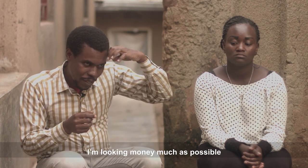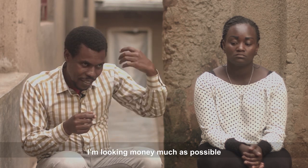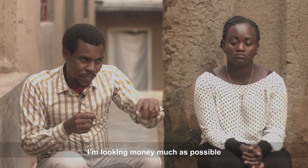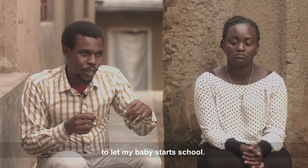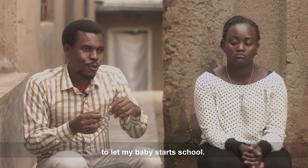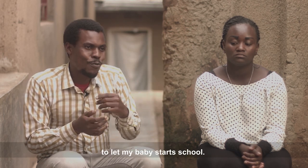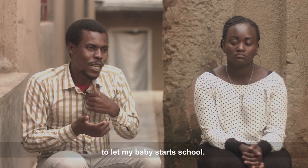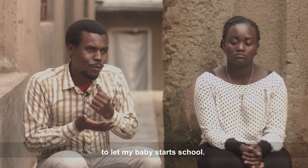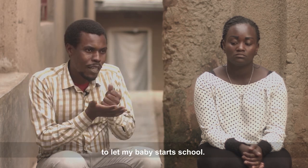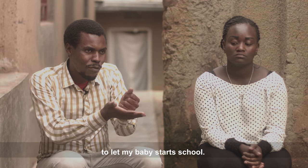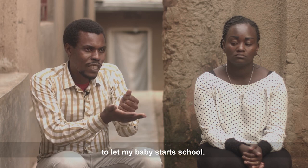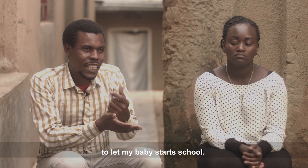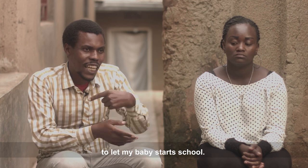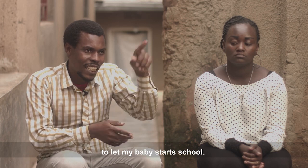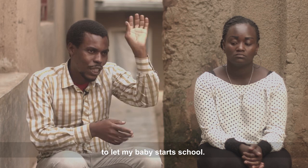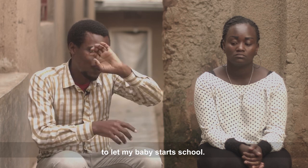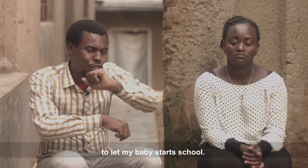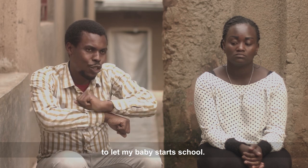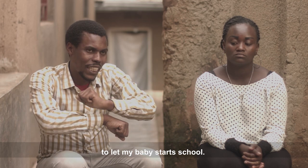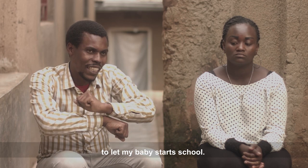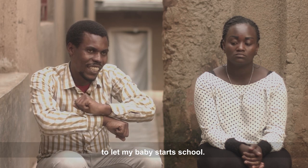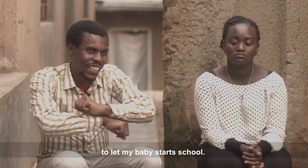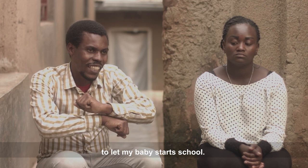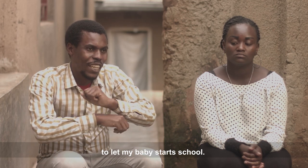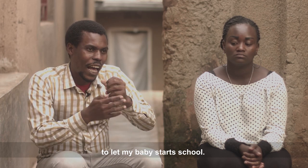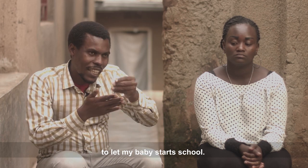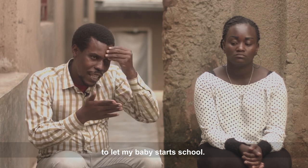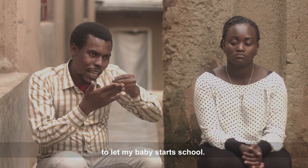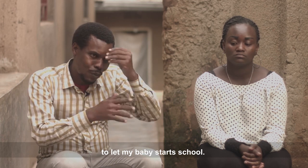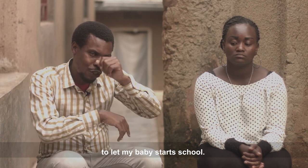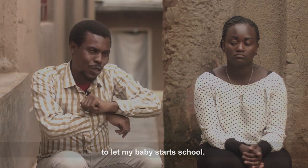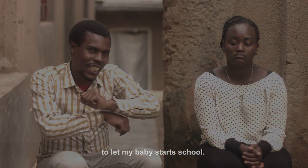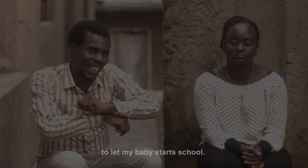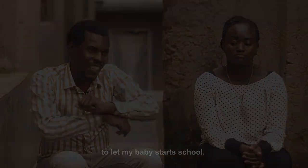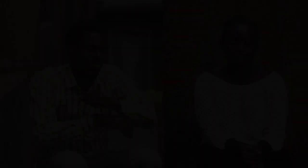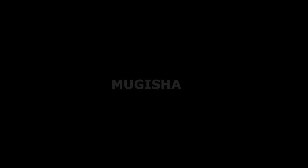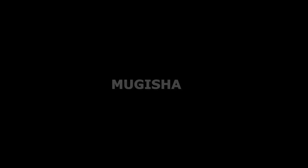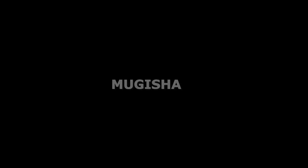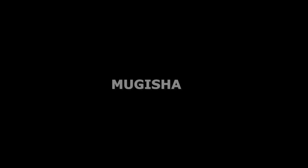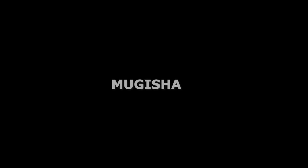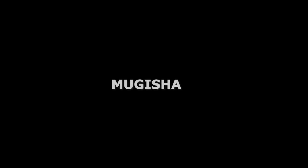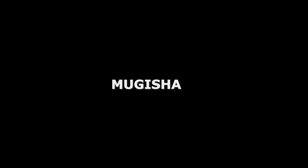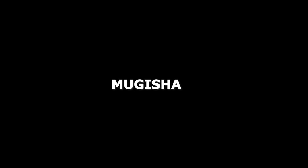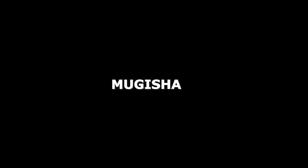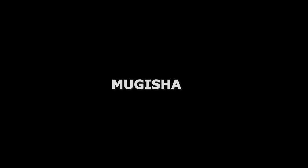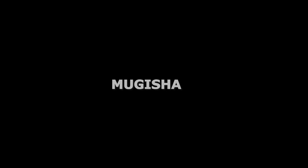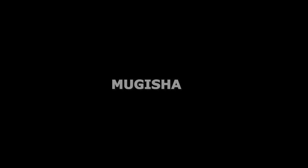my embodiment of emotions. I may not get sound waves and capture the laughters that warm my heart, but still